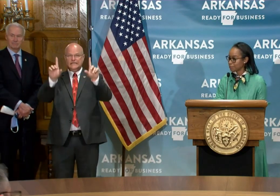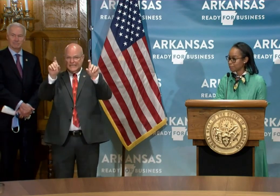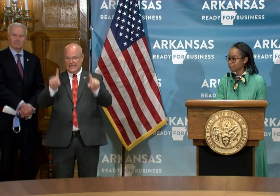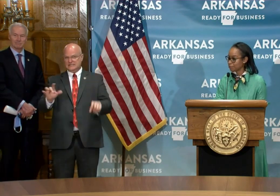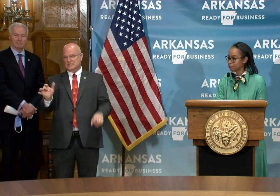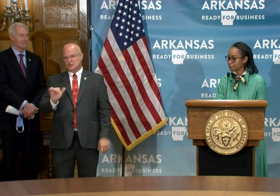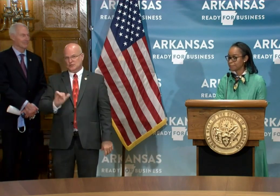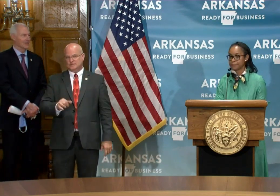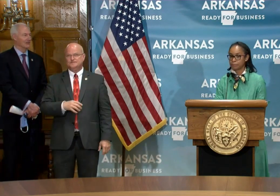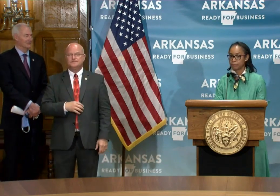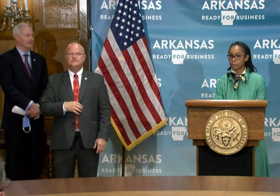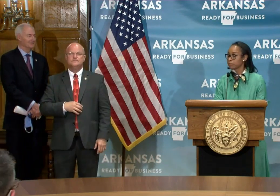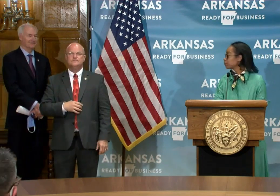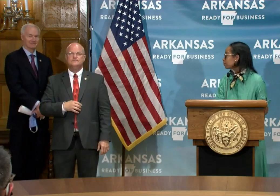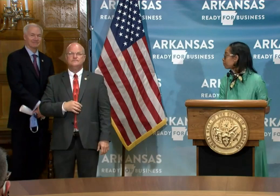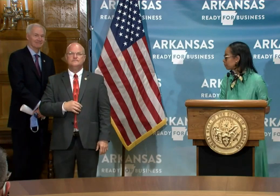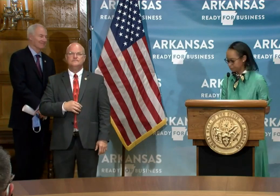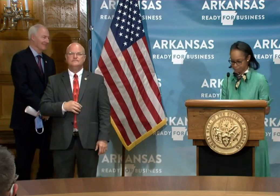testing.